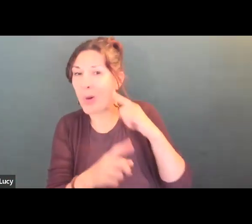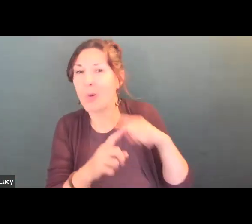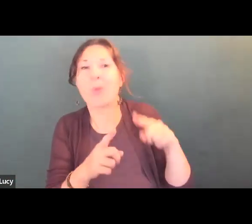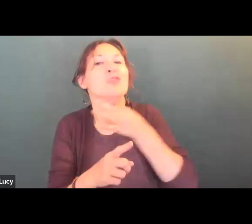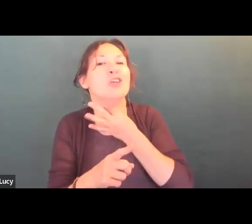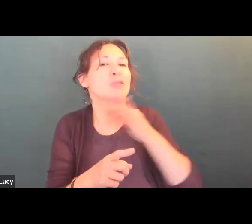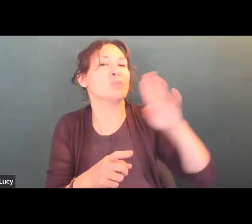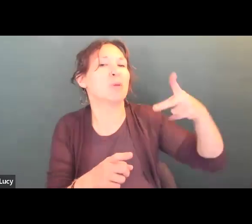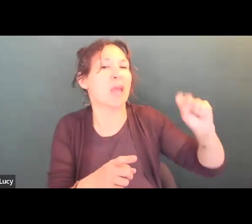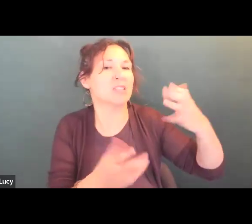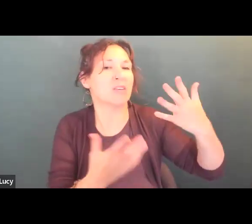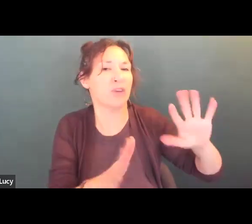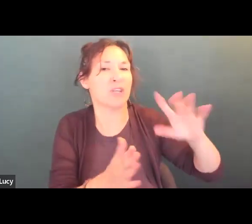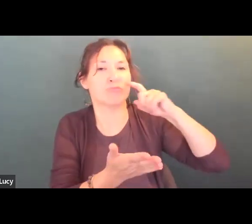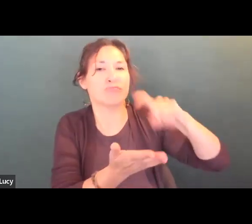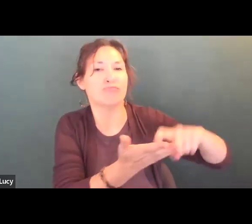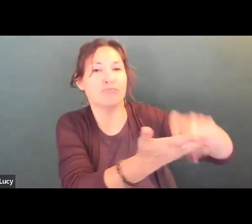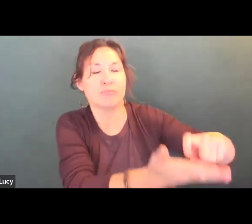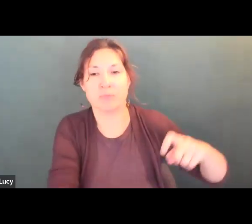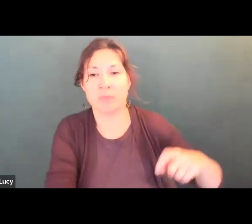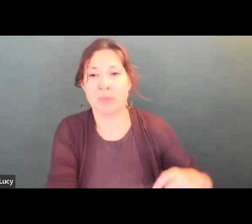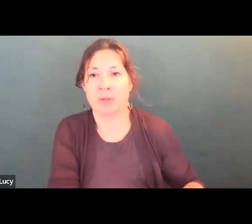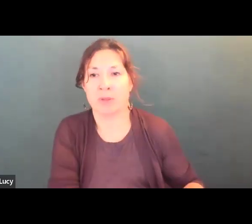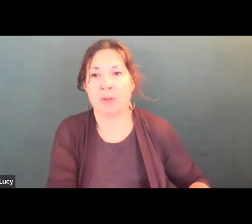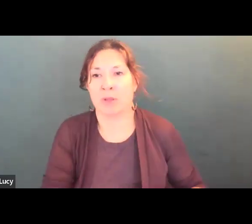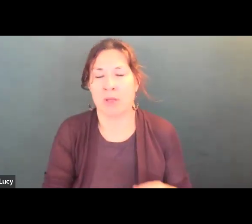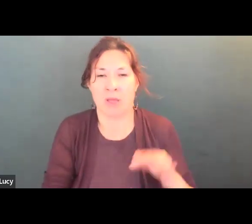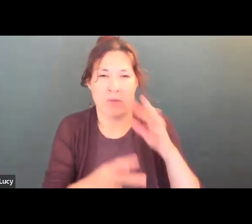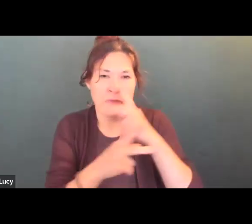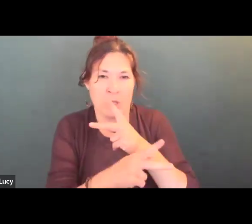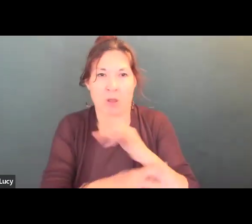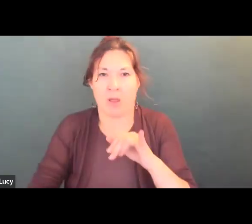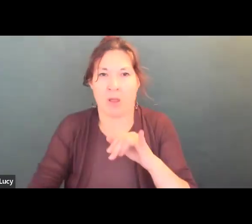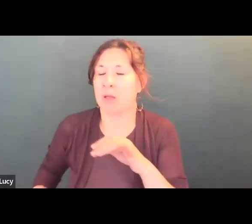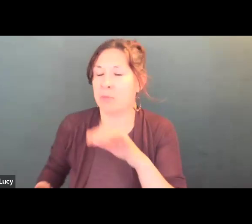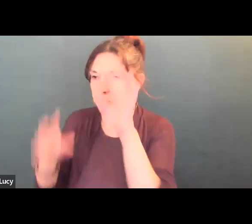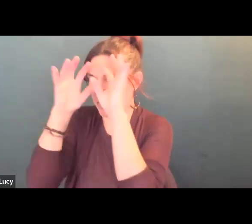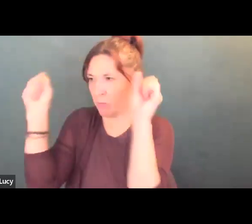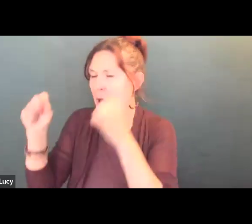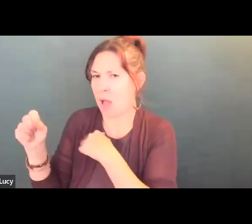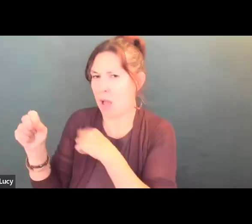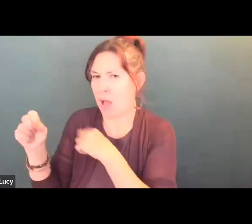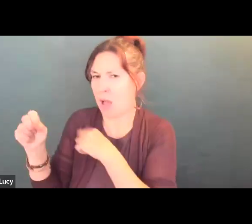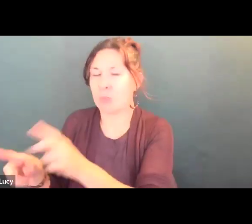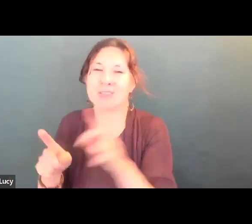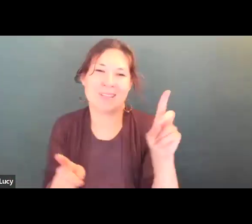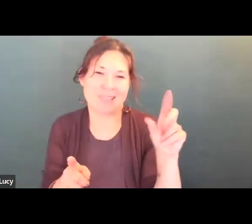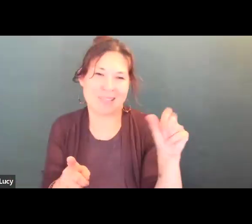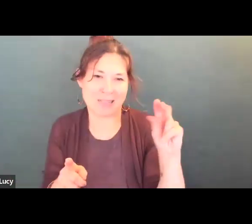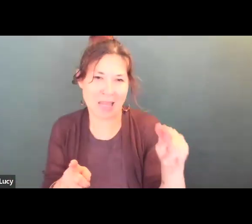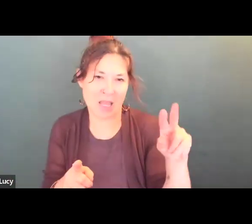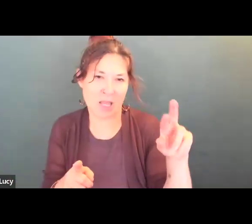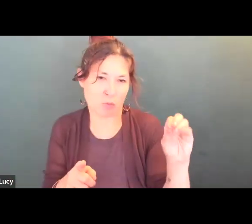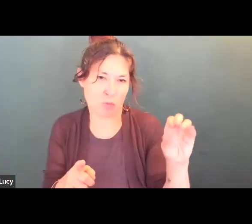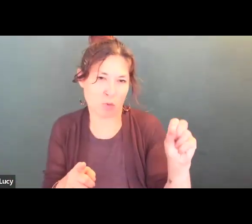district has already gathered as you all are trying to figure it out. Sure. So I'll speak to a few, but I'll also ask Dan Rosengard to come on up. I don't know if Sam